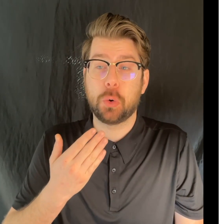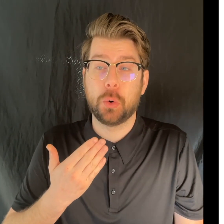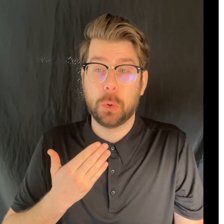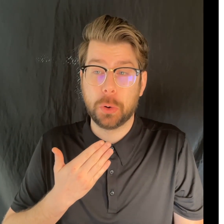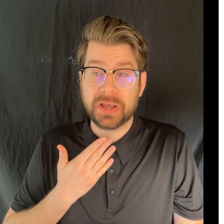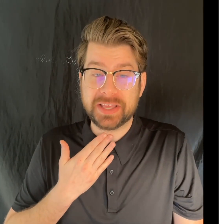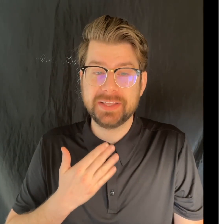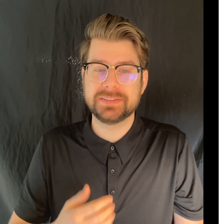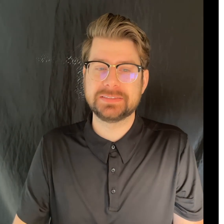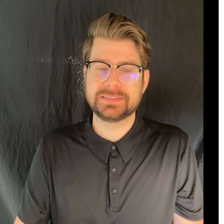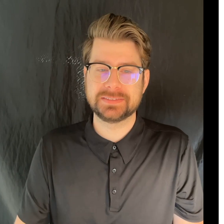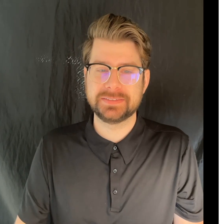soy,